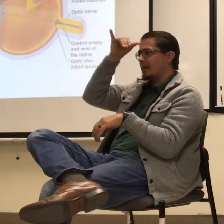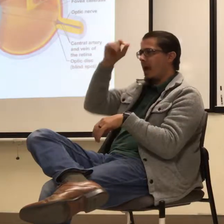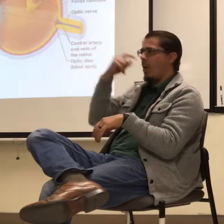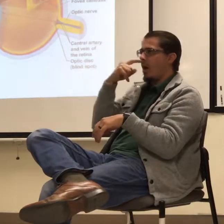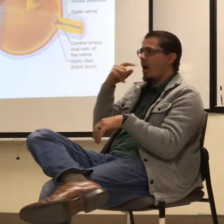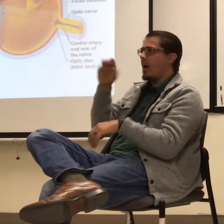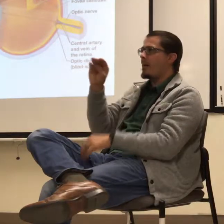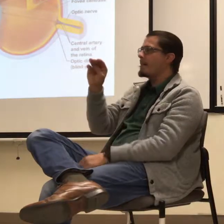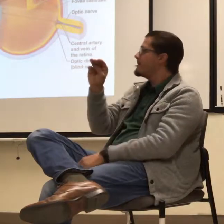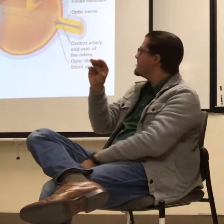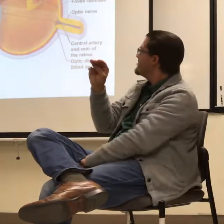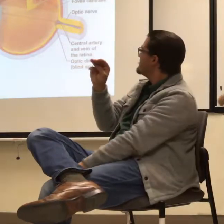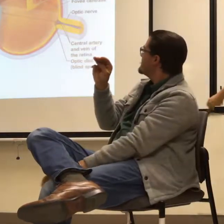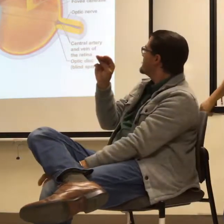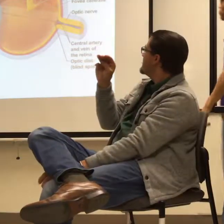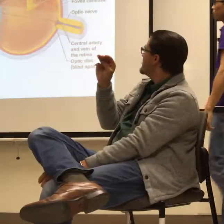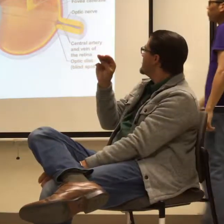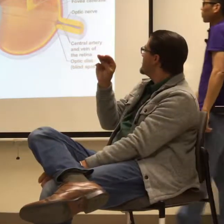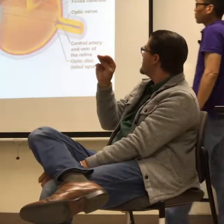Lutea.